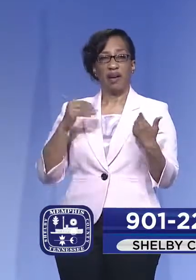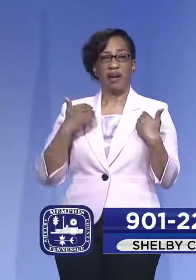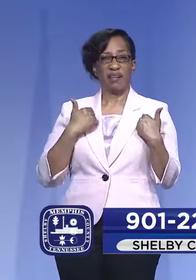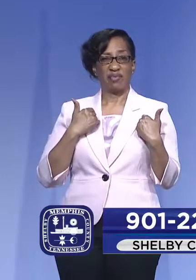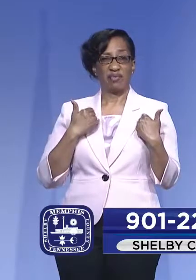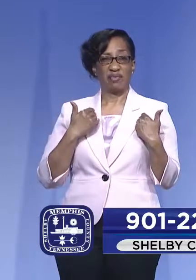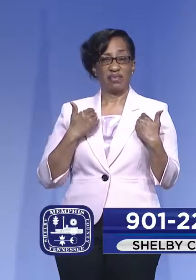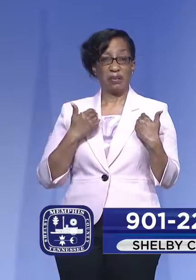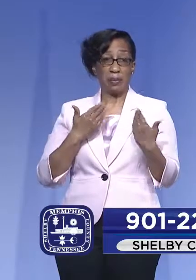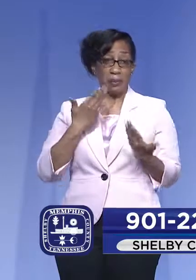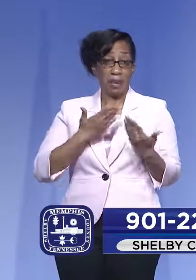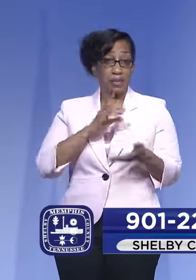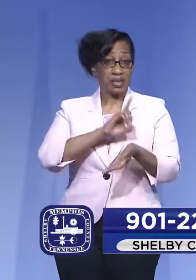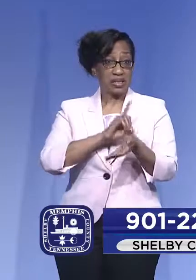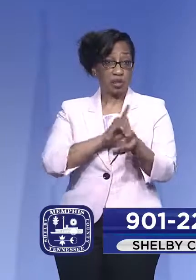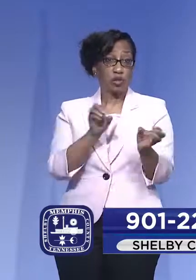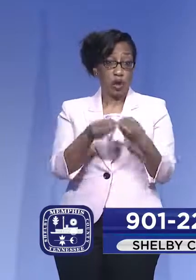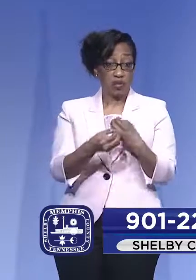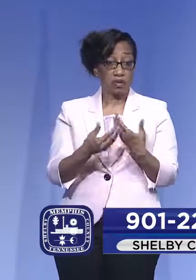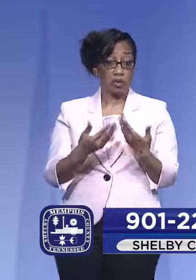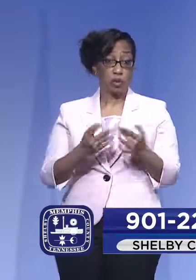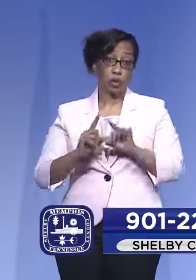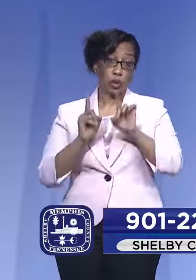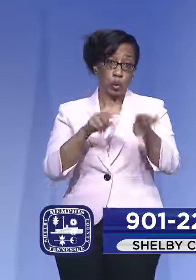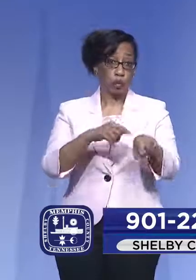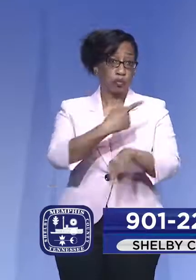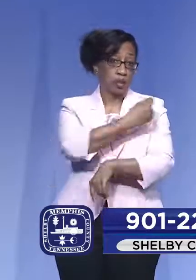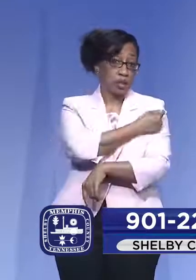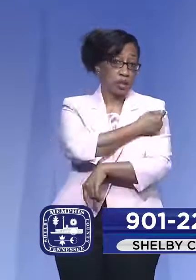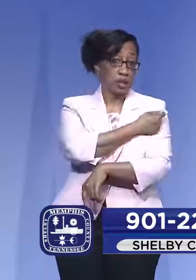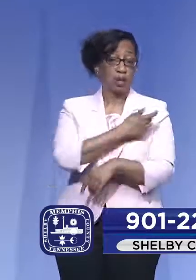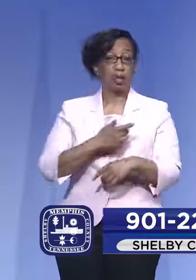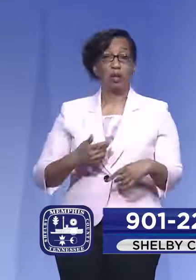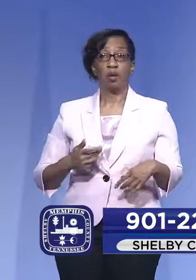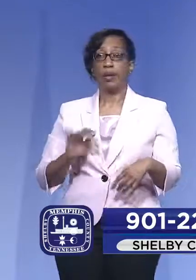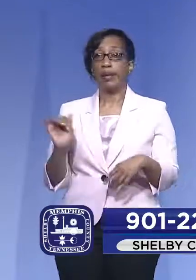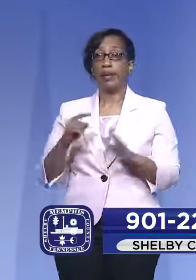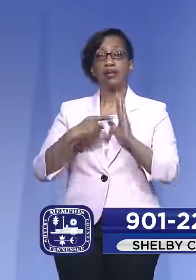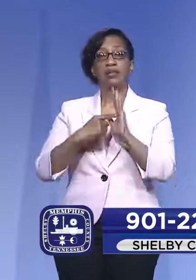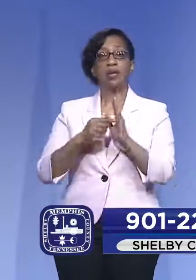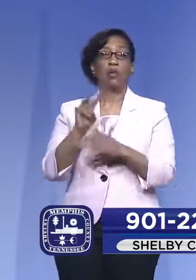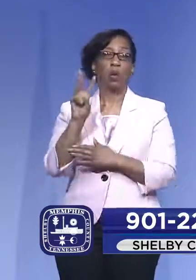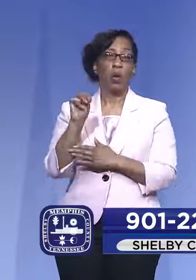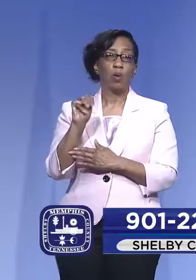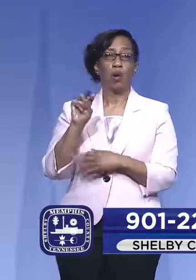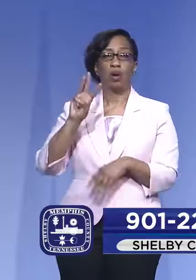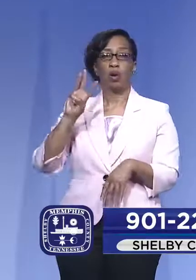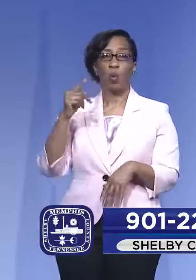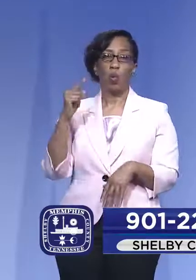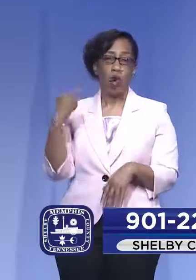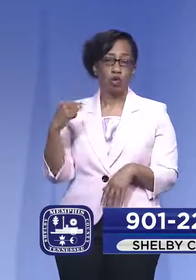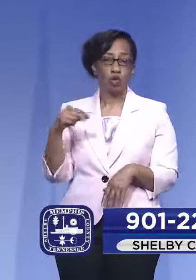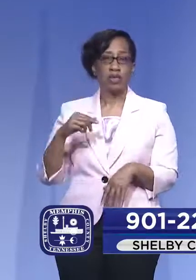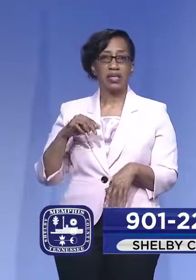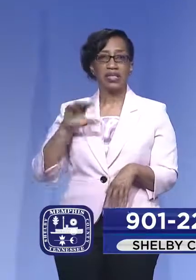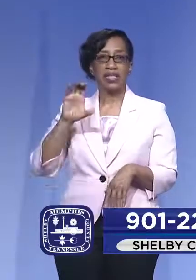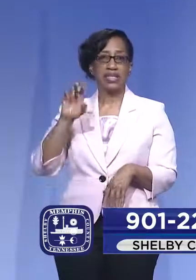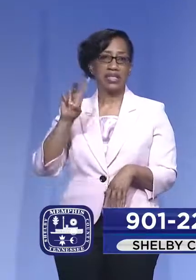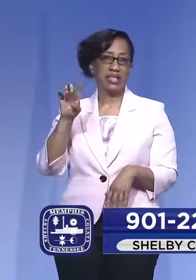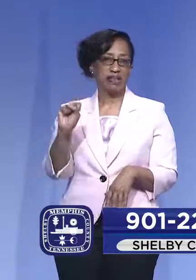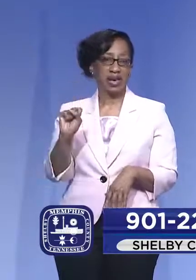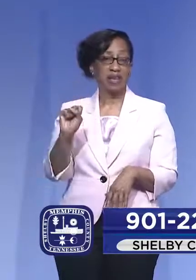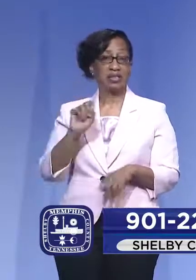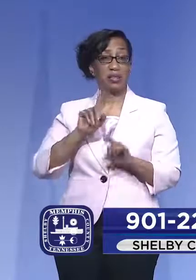primary delivery vehicle, as will what we're seeing today, Walgreens, Walmart, CVS, all of the pharmacies where people get their